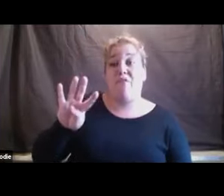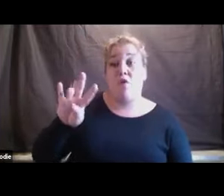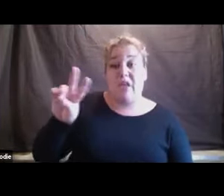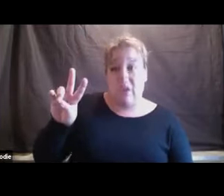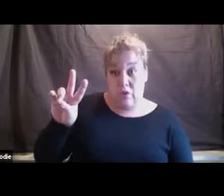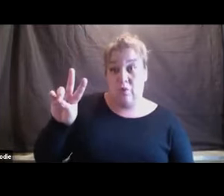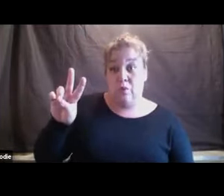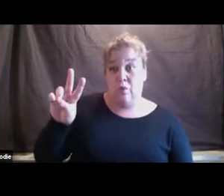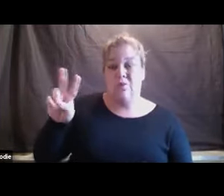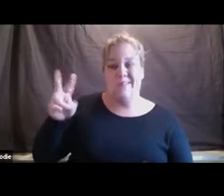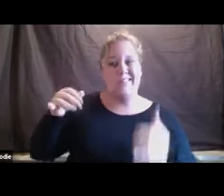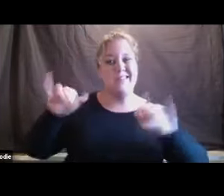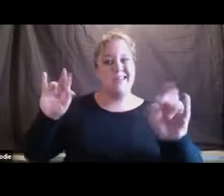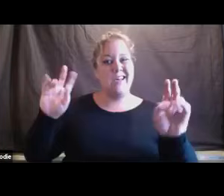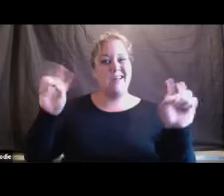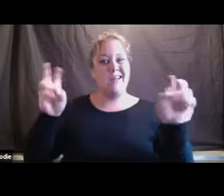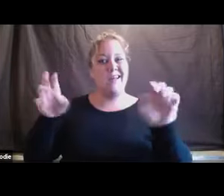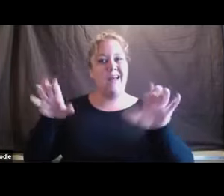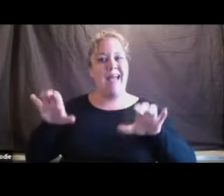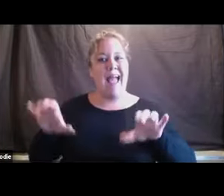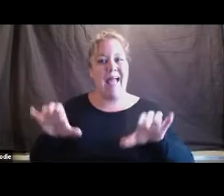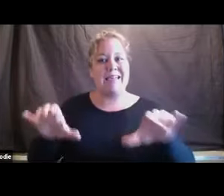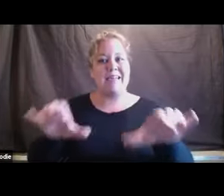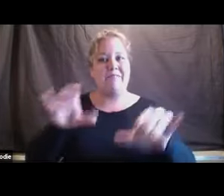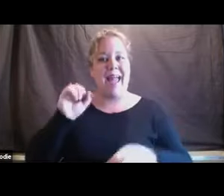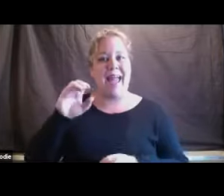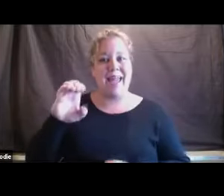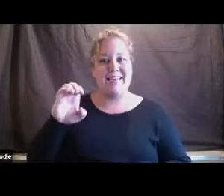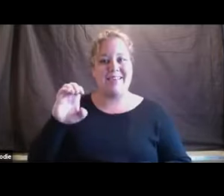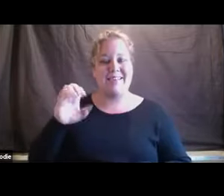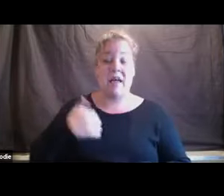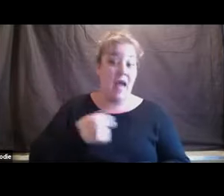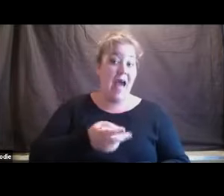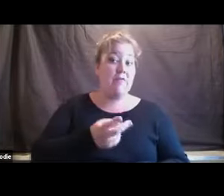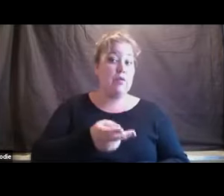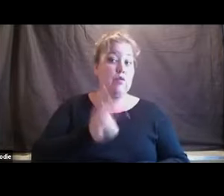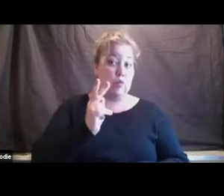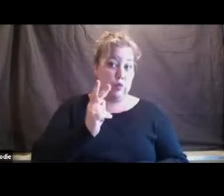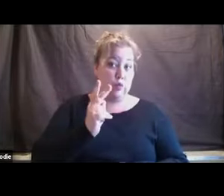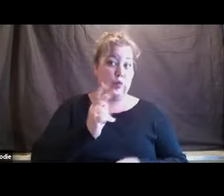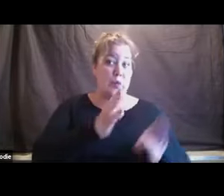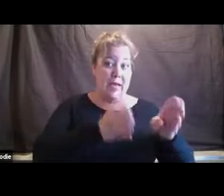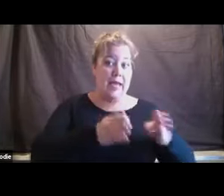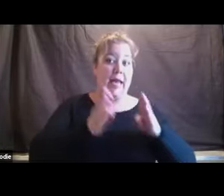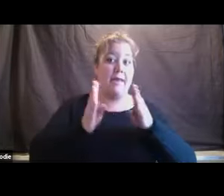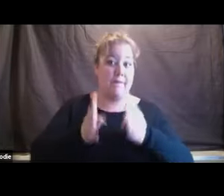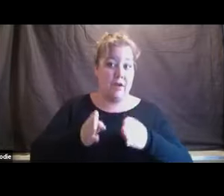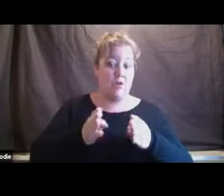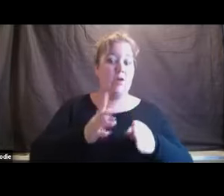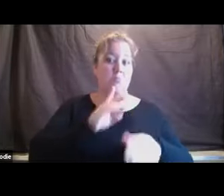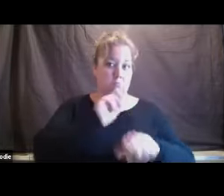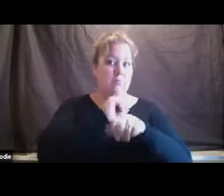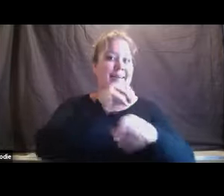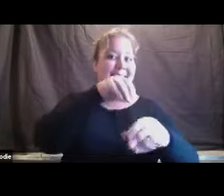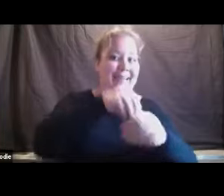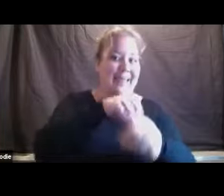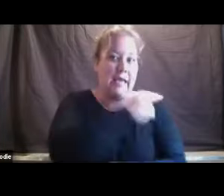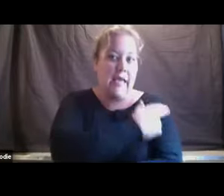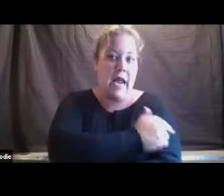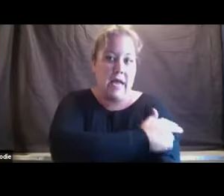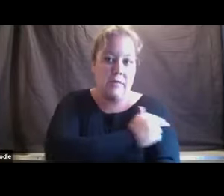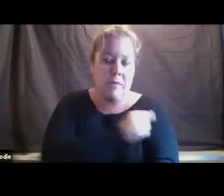currently active. We have 2 individuals who are hospitalized, though they are not in serious condition at this